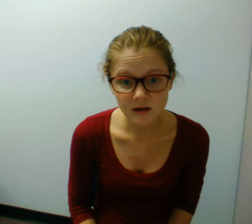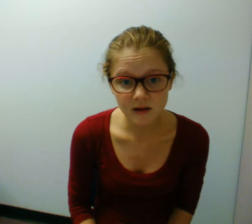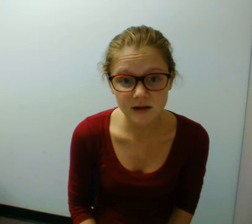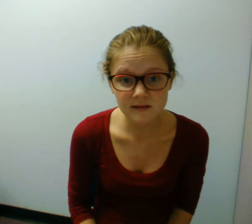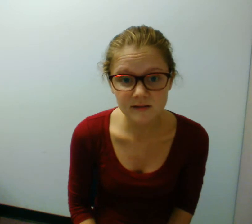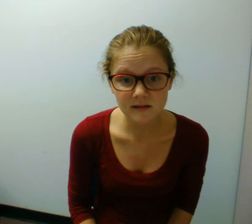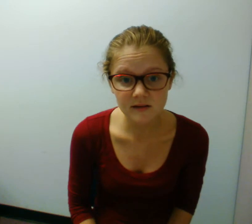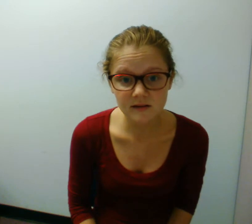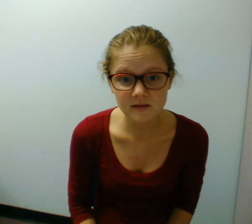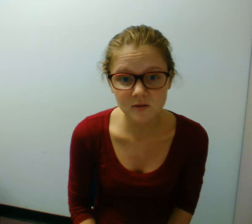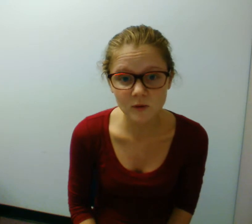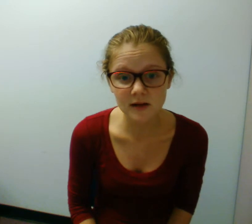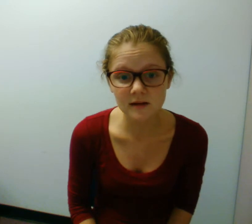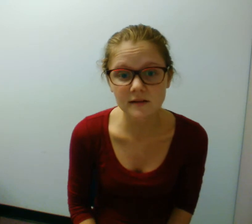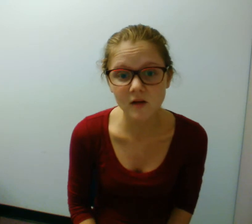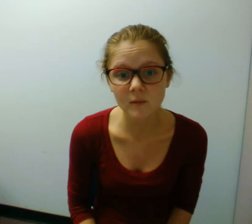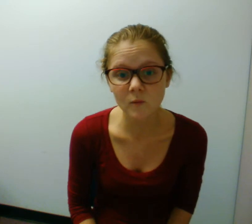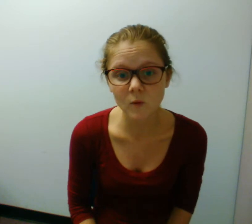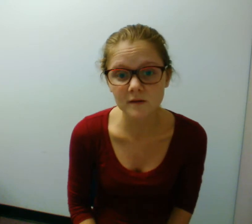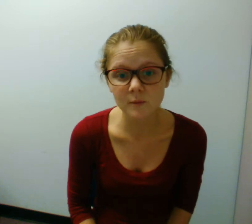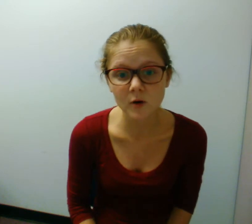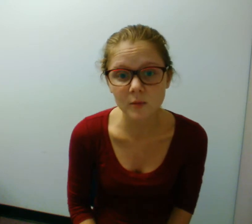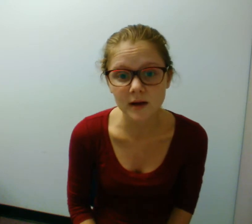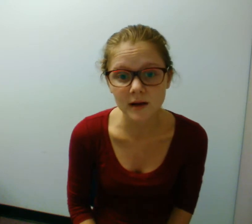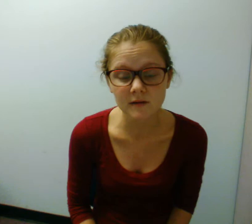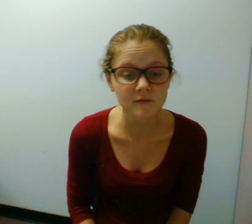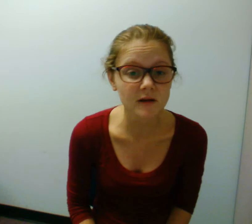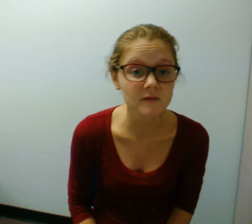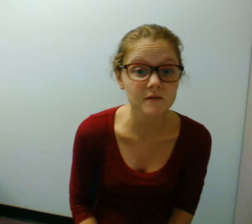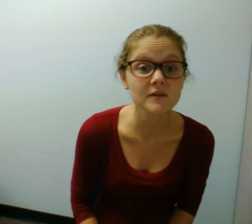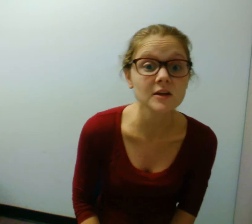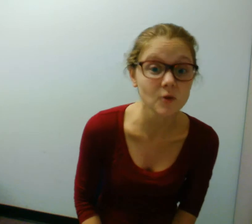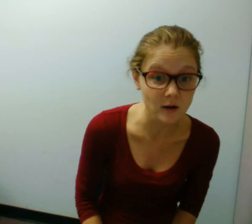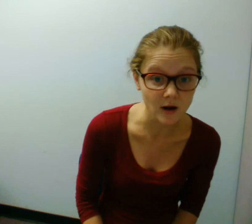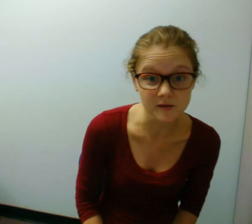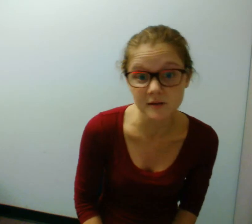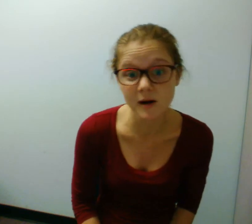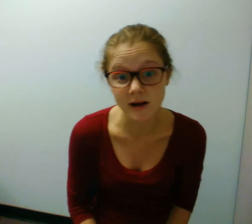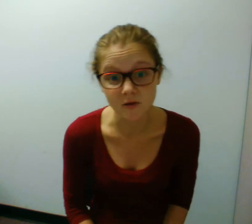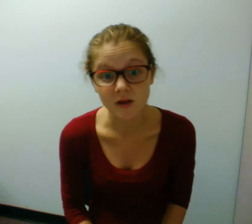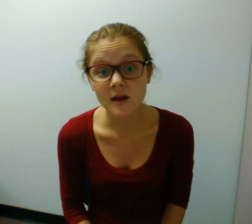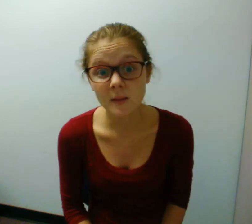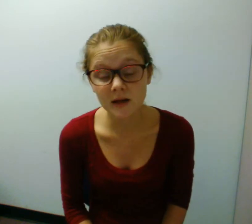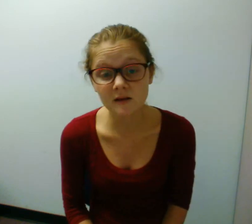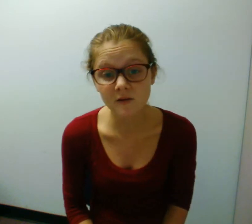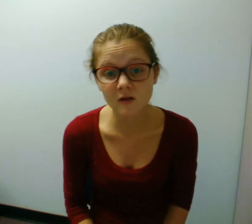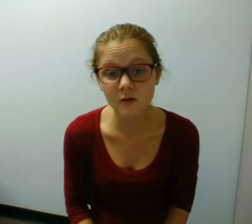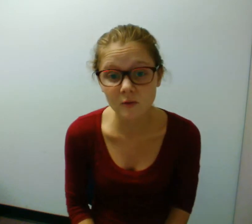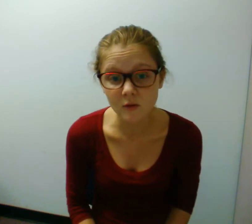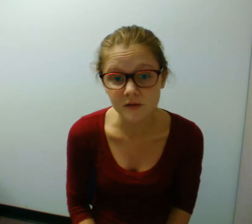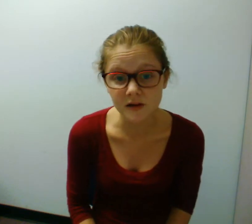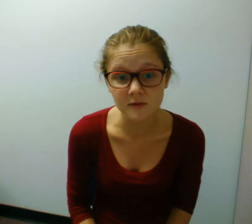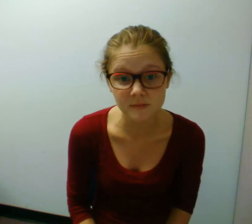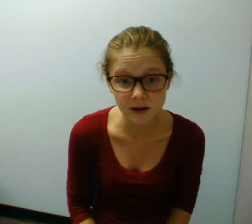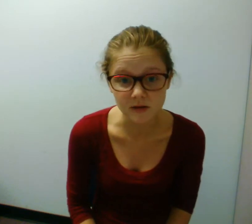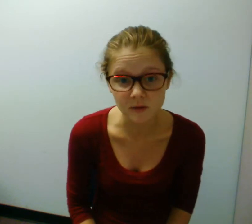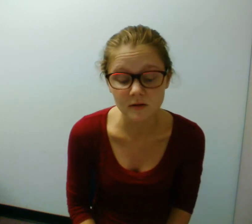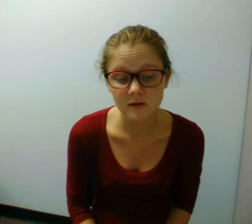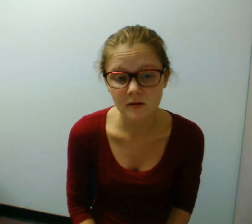And we need to tell them what's appropriate if in your house and my house. They need to follow the rules and respect you. When